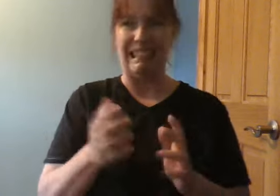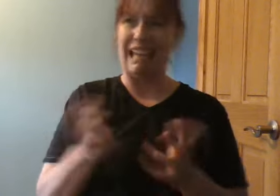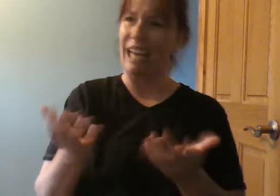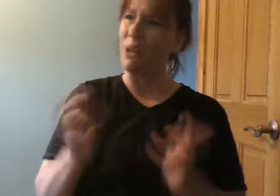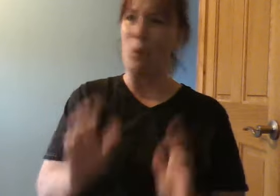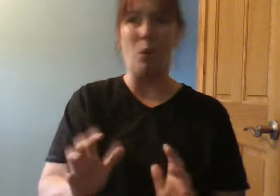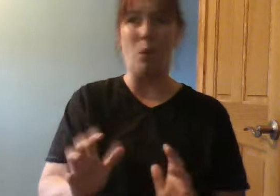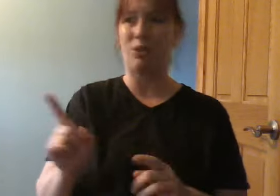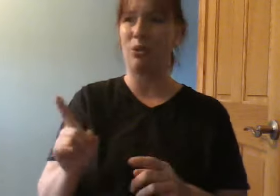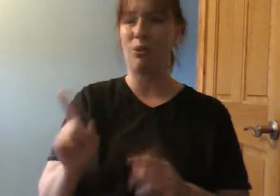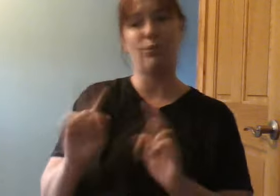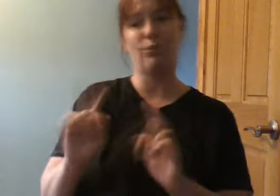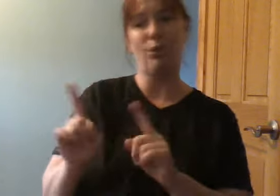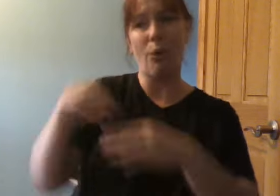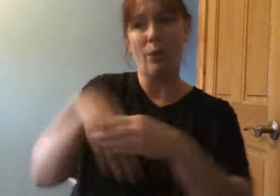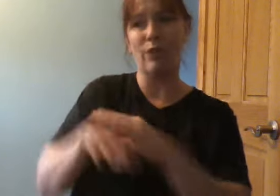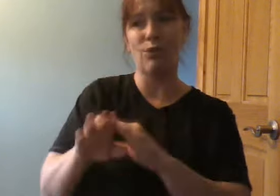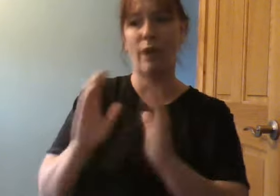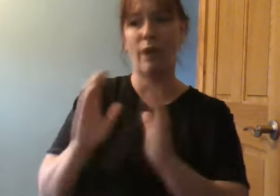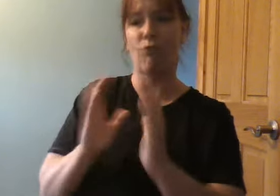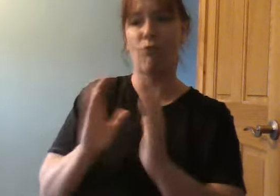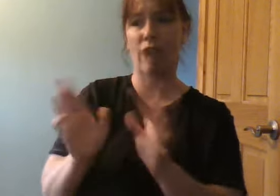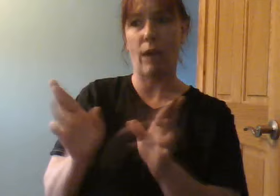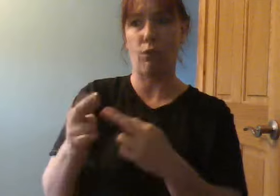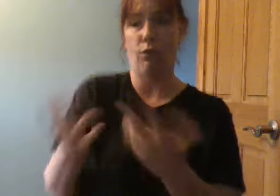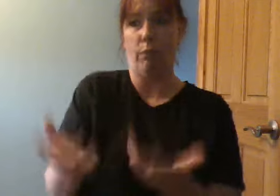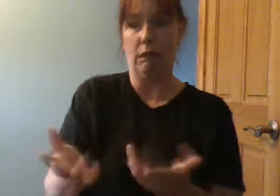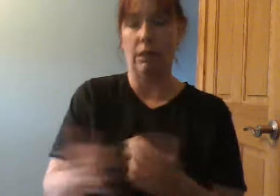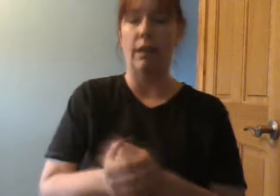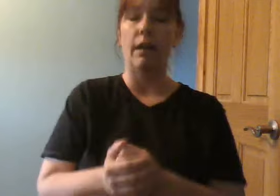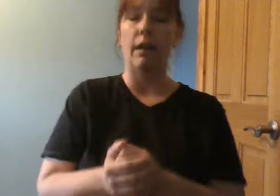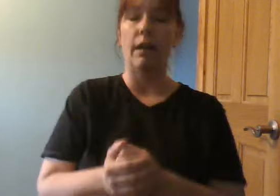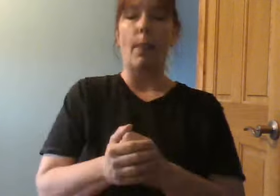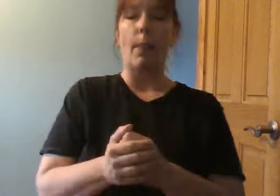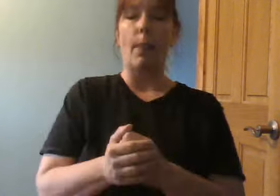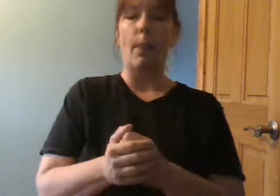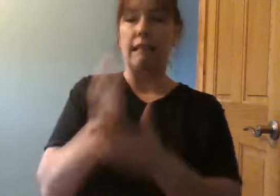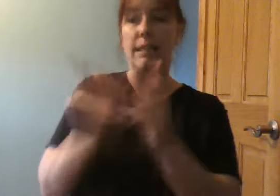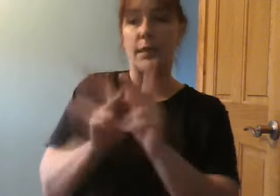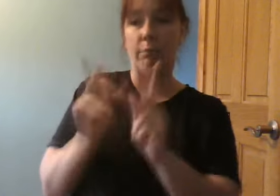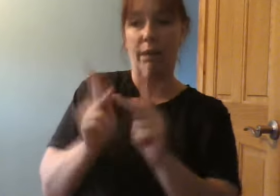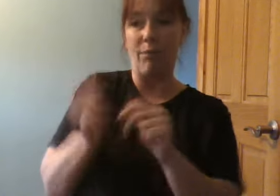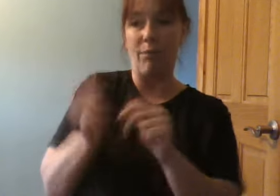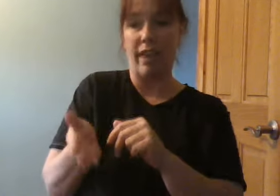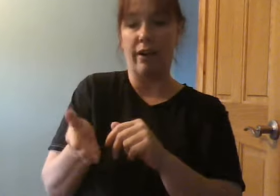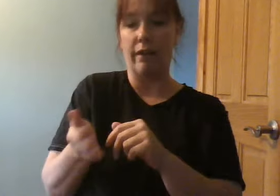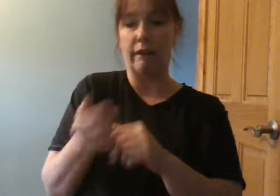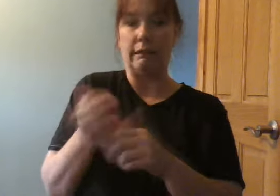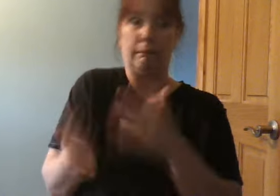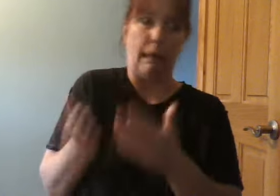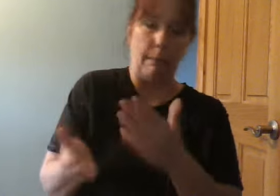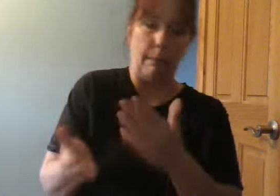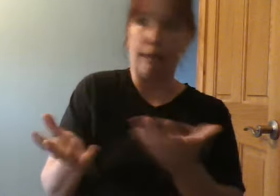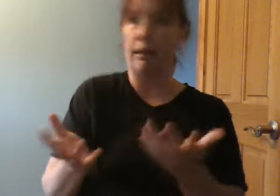talk about guitars without, because they might not all be your friends. And some of the people that are in the chat room might be, perverts